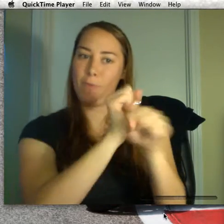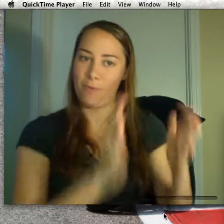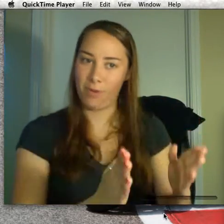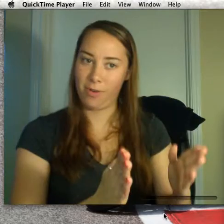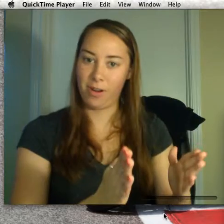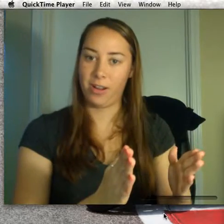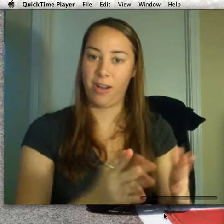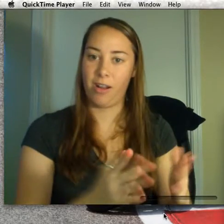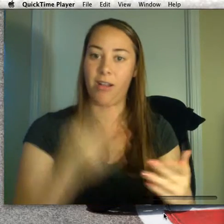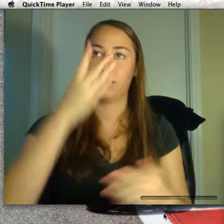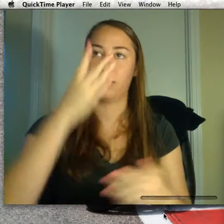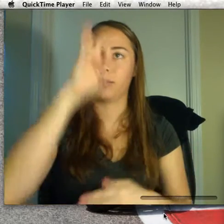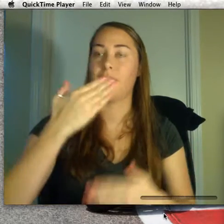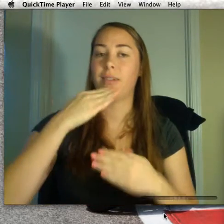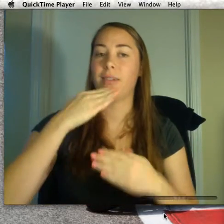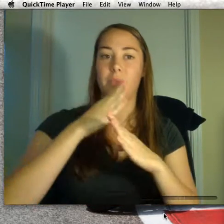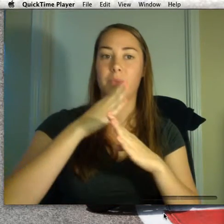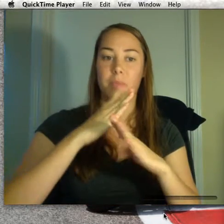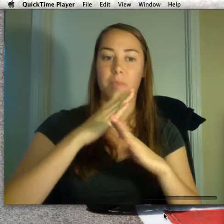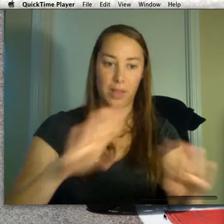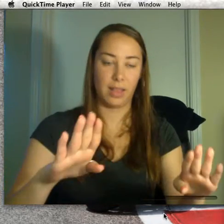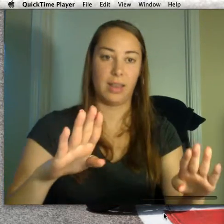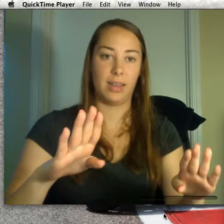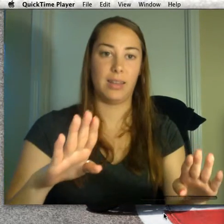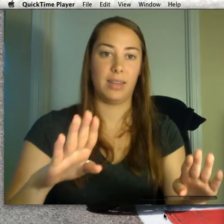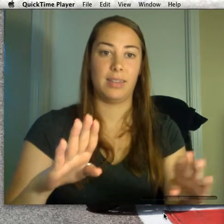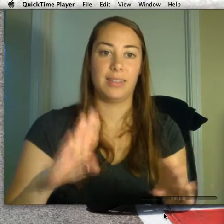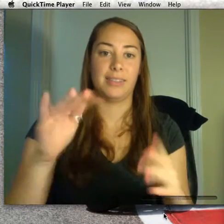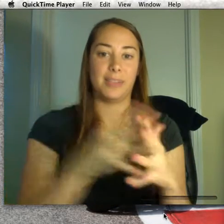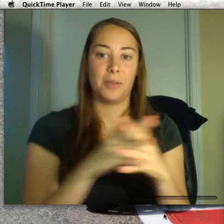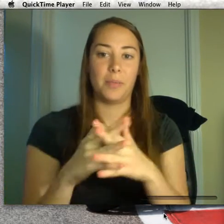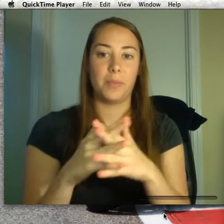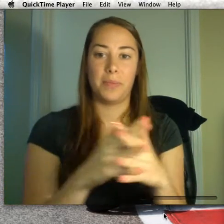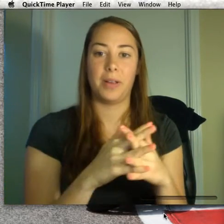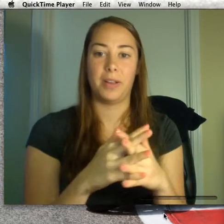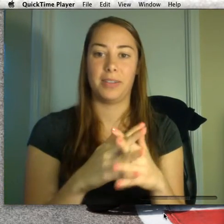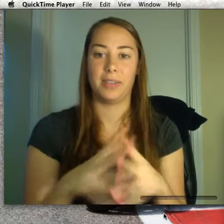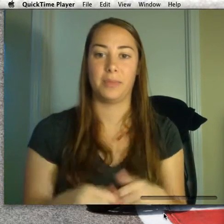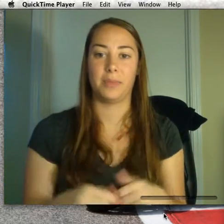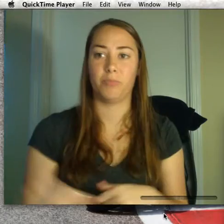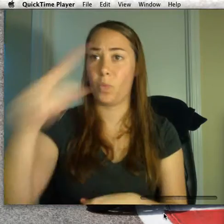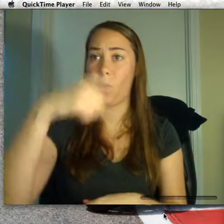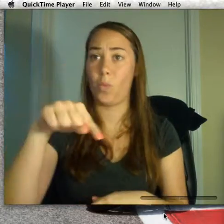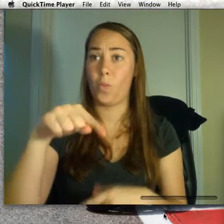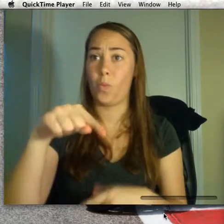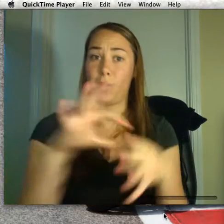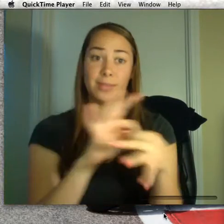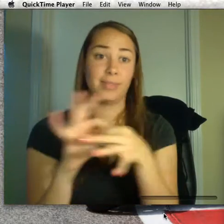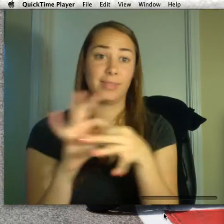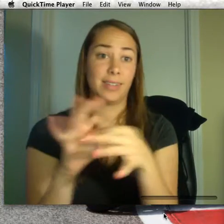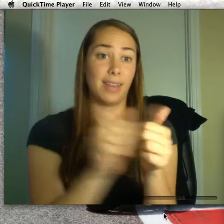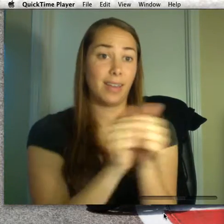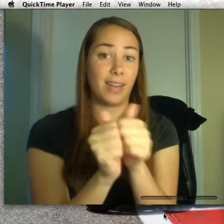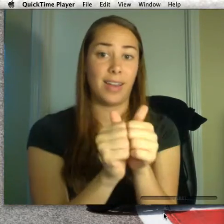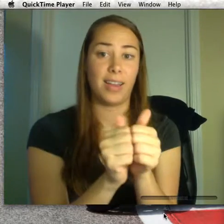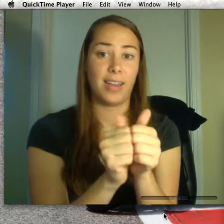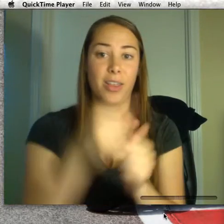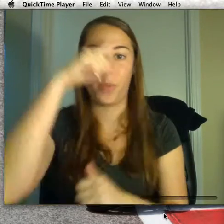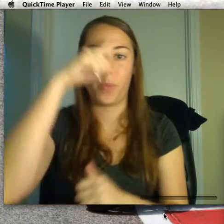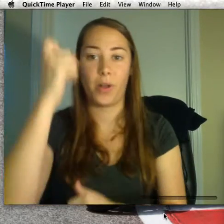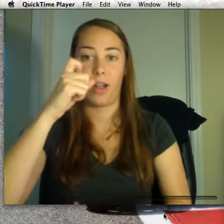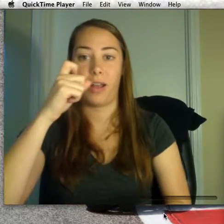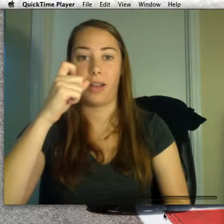America. Keep hope alive. Red and yellow, brown, black, and white. We are all